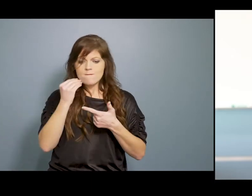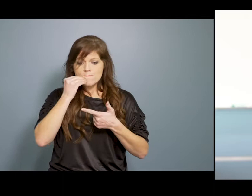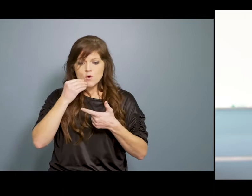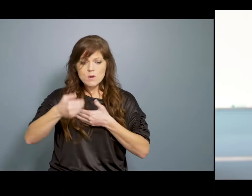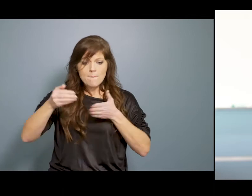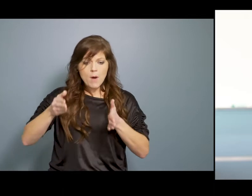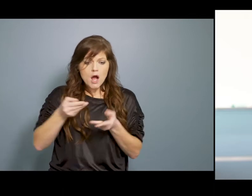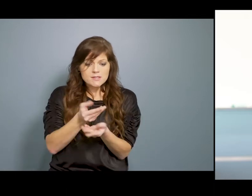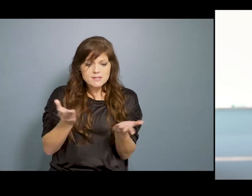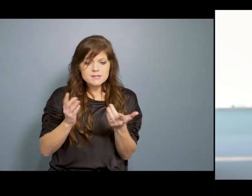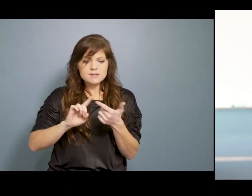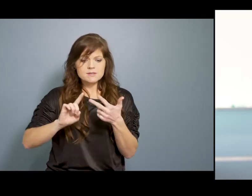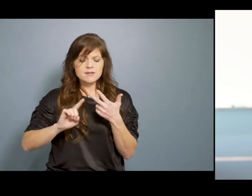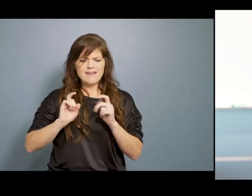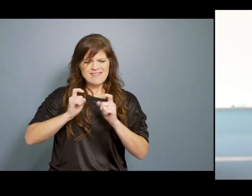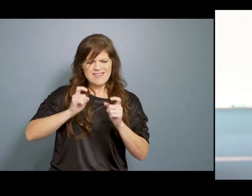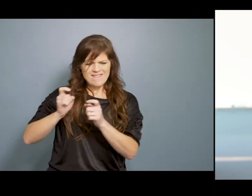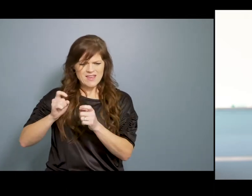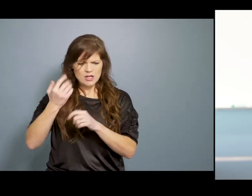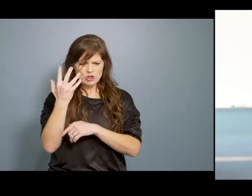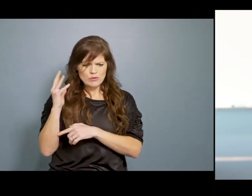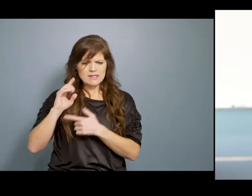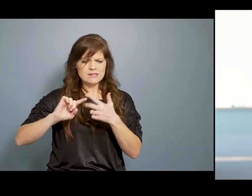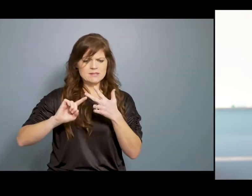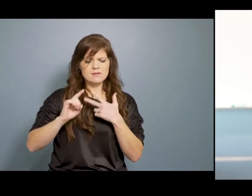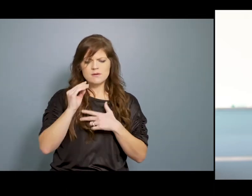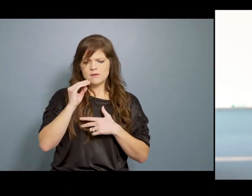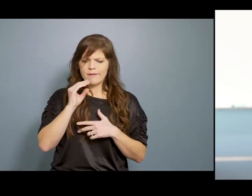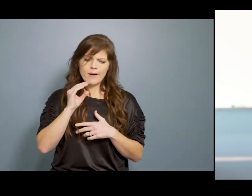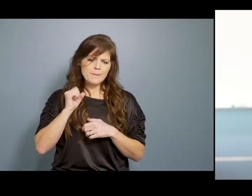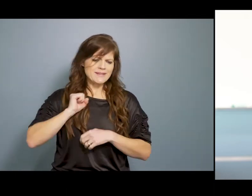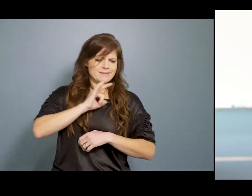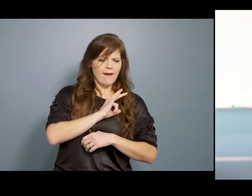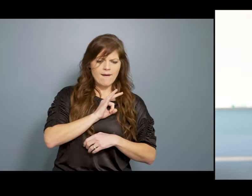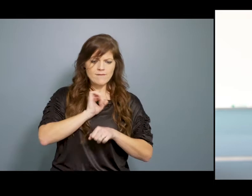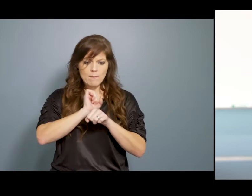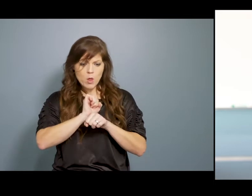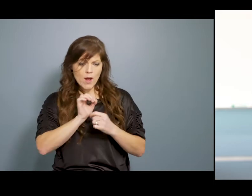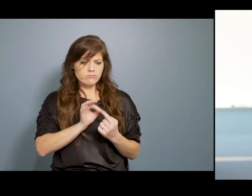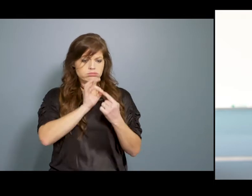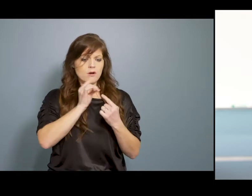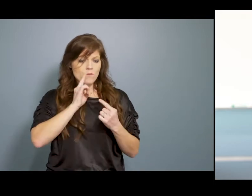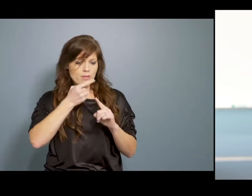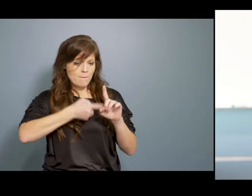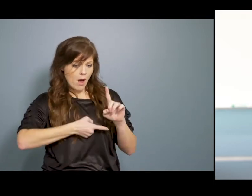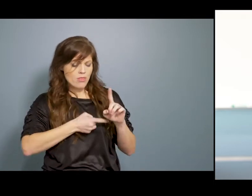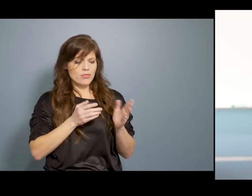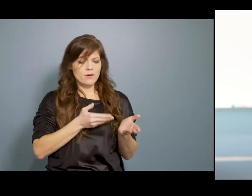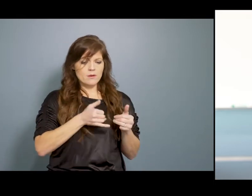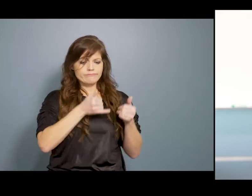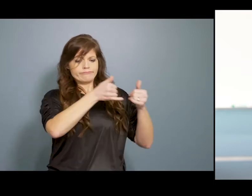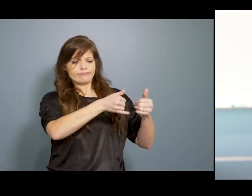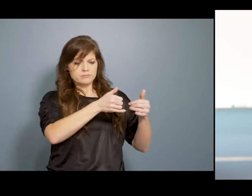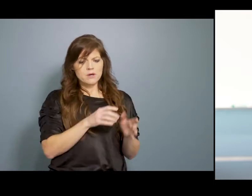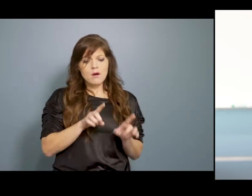giving trees, diaper donations. We do staff recognition, we do Staff Employee of the Month, and we also do the